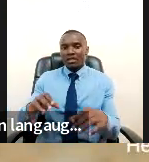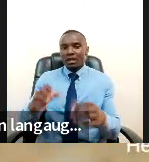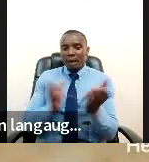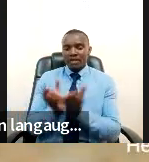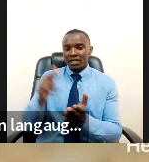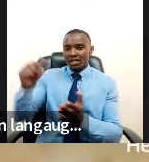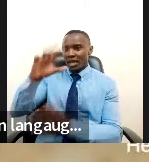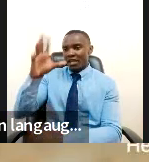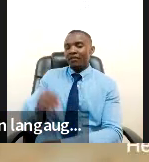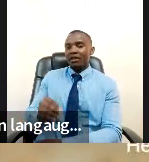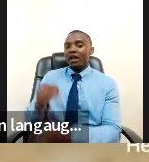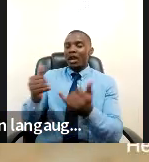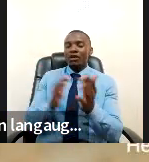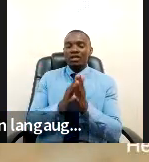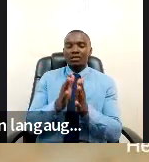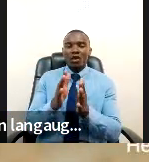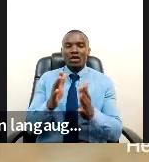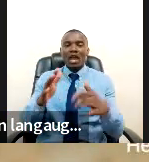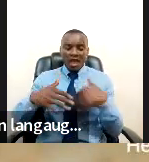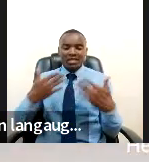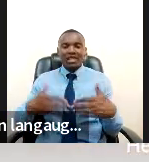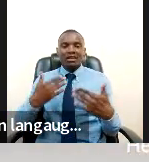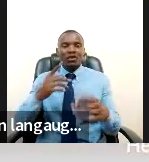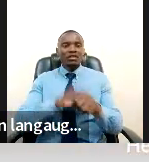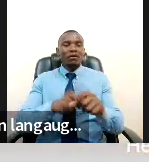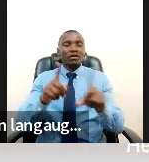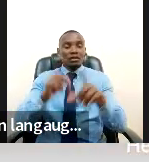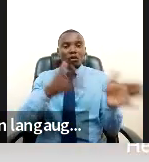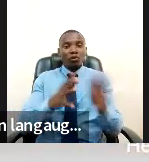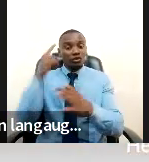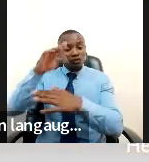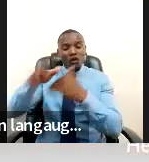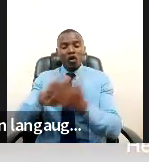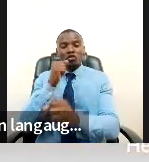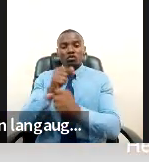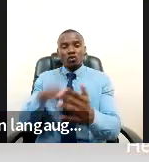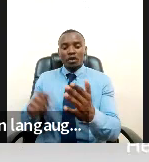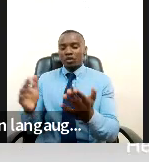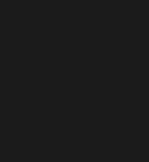exciting time, and there's an opportunity for everyone to contribute.